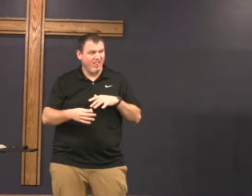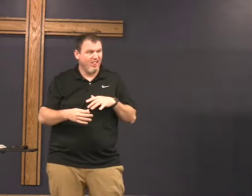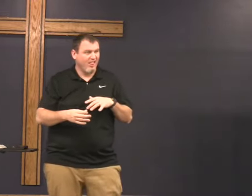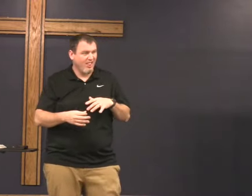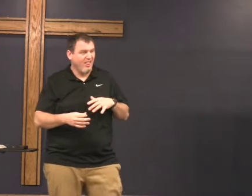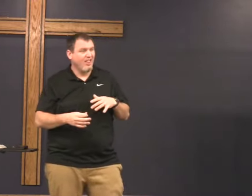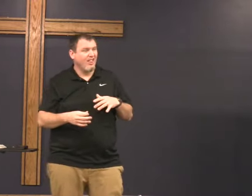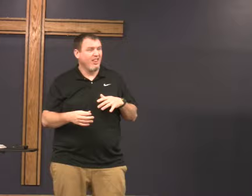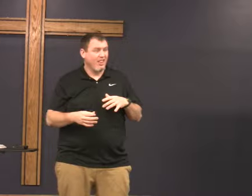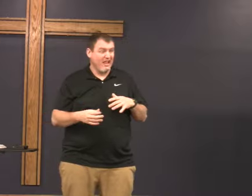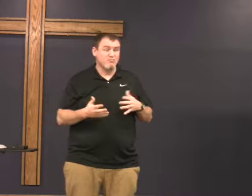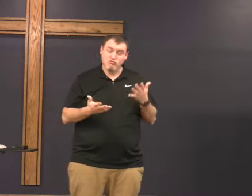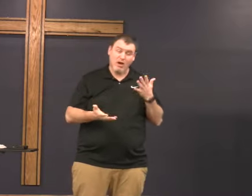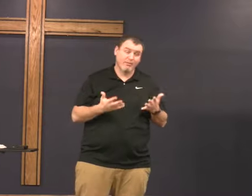Yeah. Horrible pause.